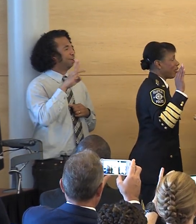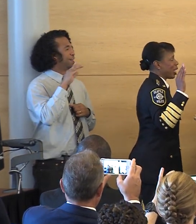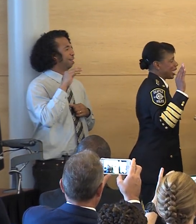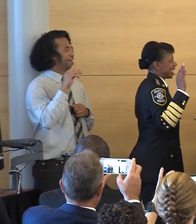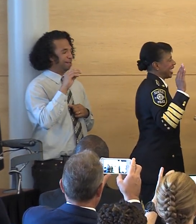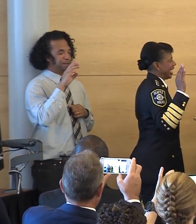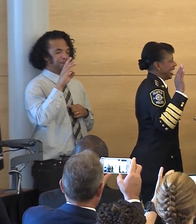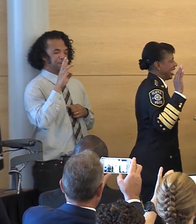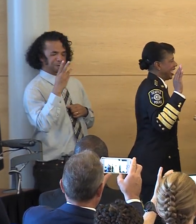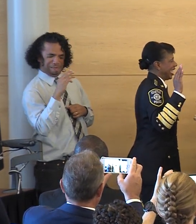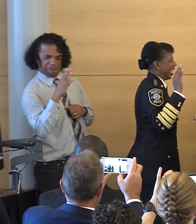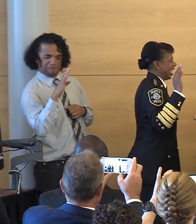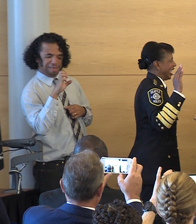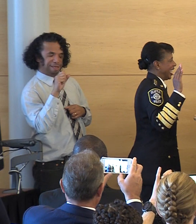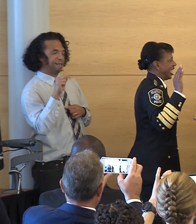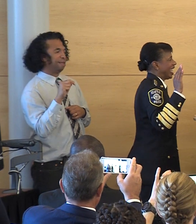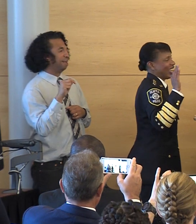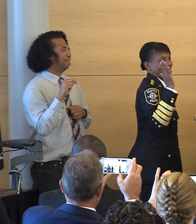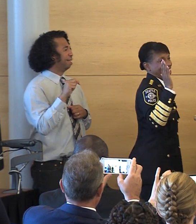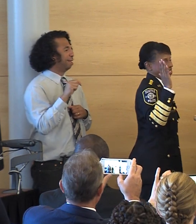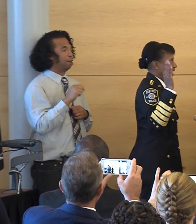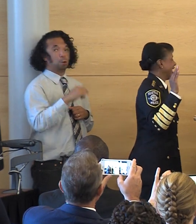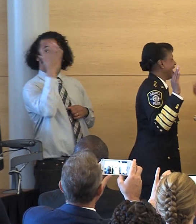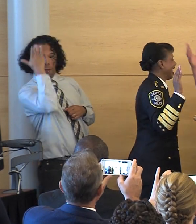Carmen Y. Best. Why is she the best? Because she is. She is.